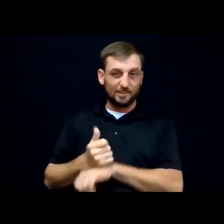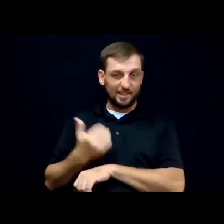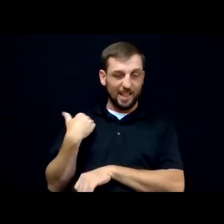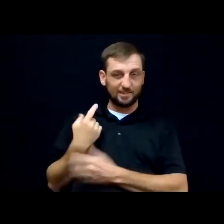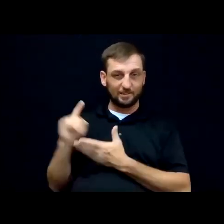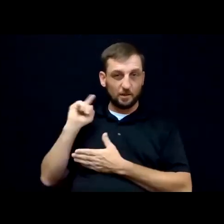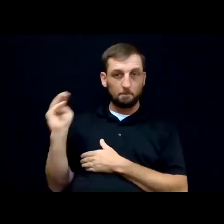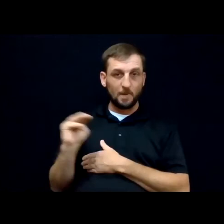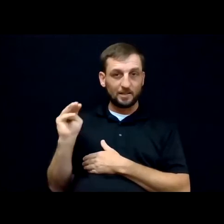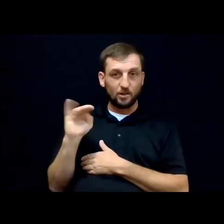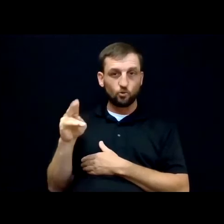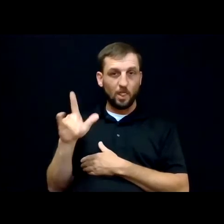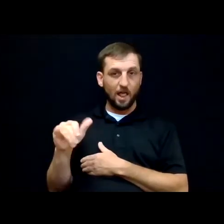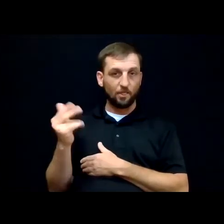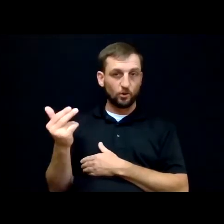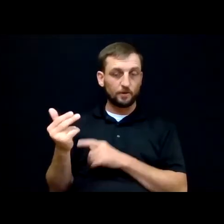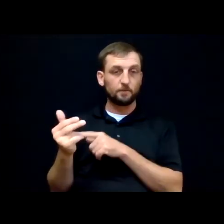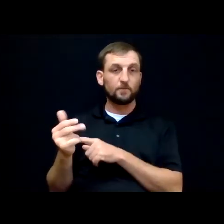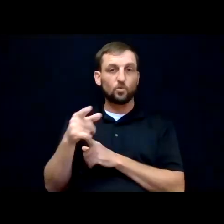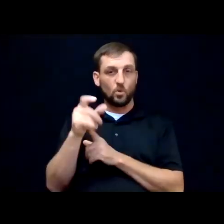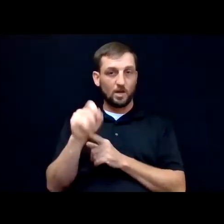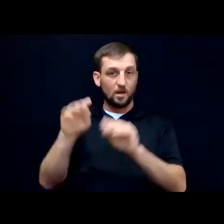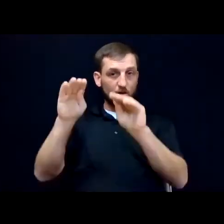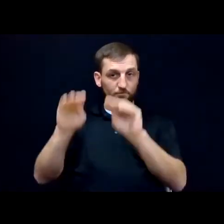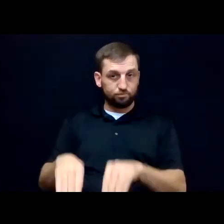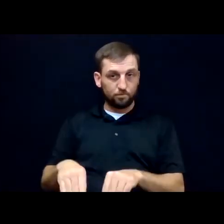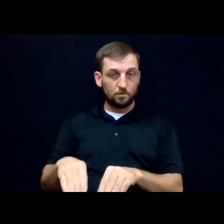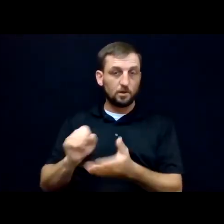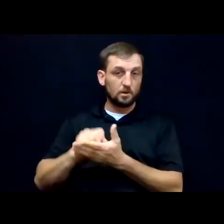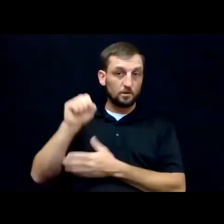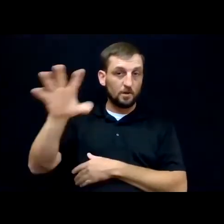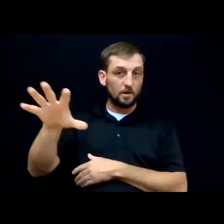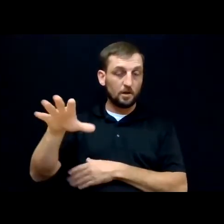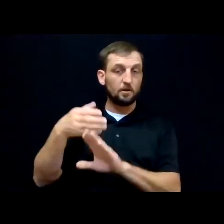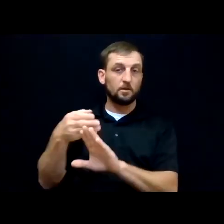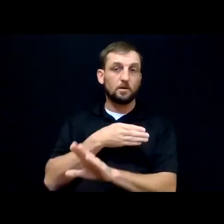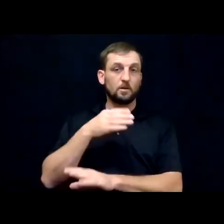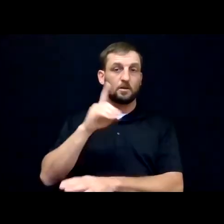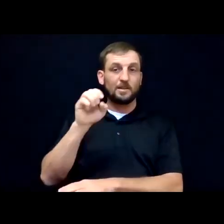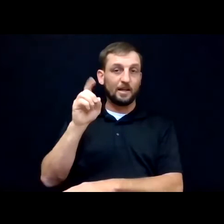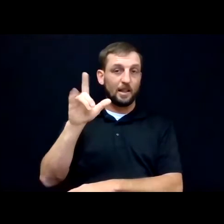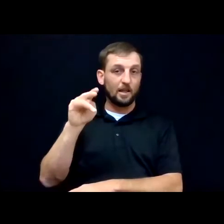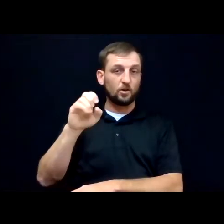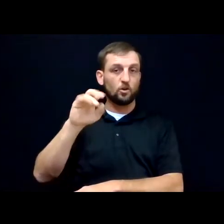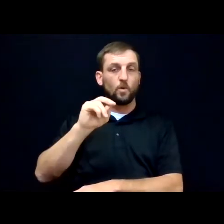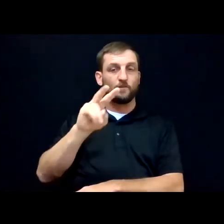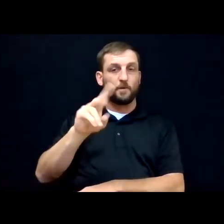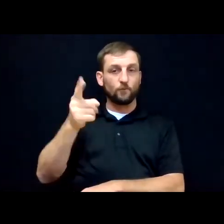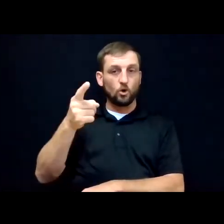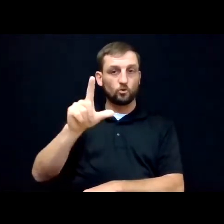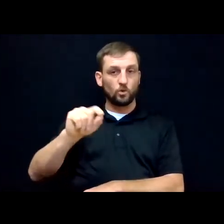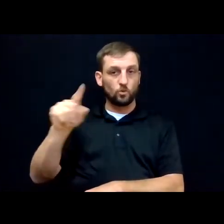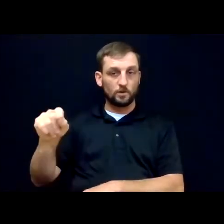13th. You can submit your application. The deadline is actually November 1st of 2020. For anyone that's